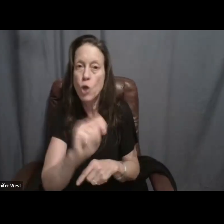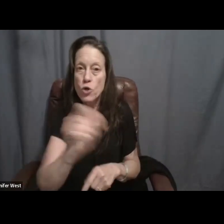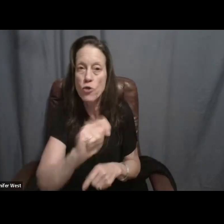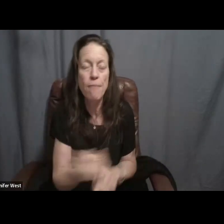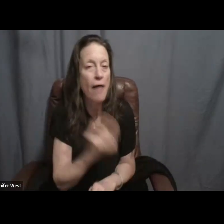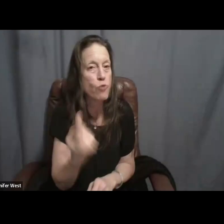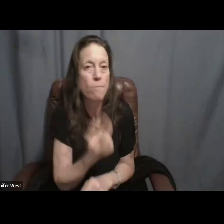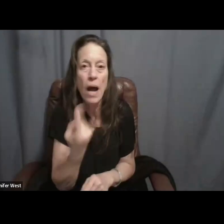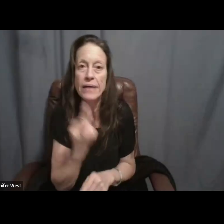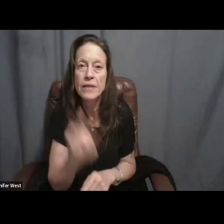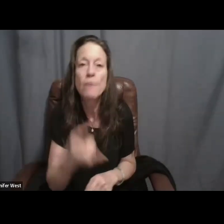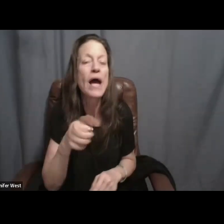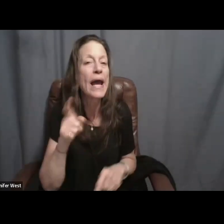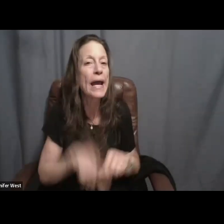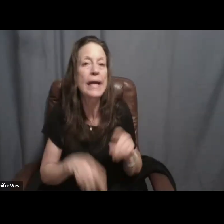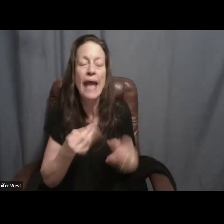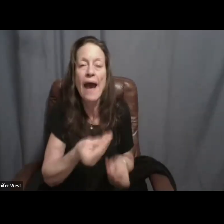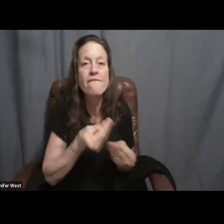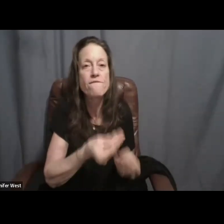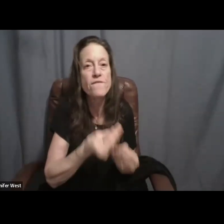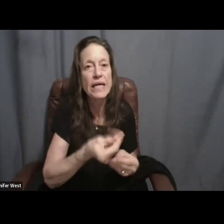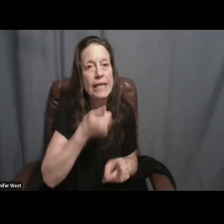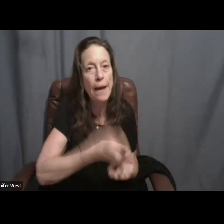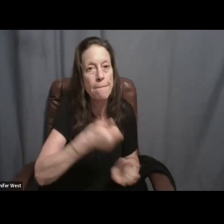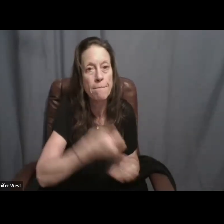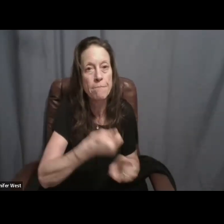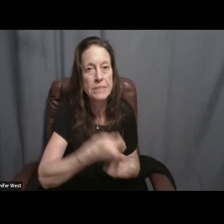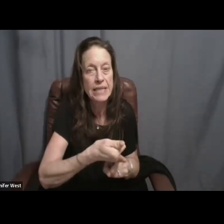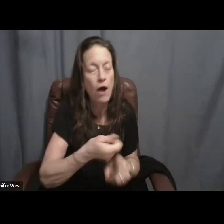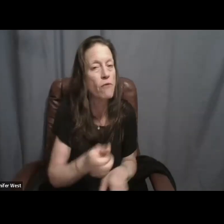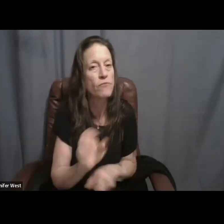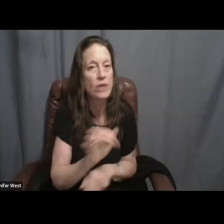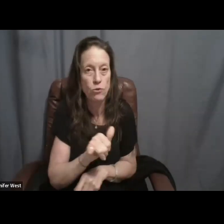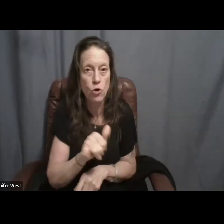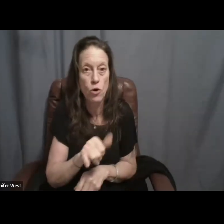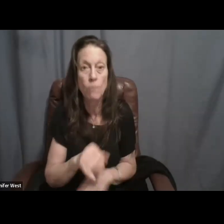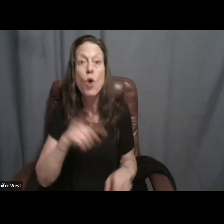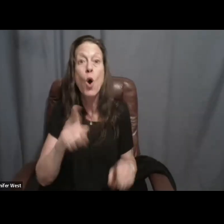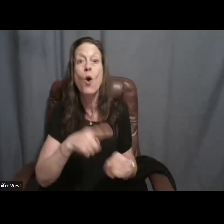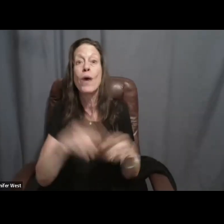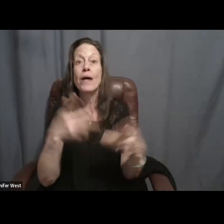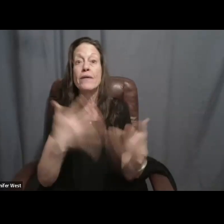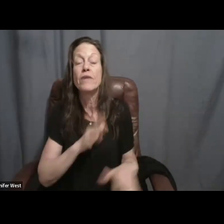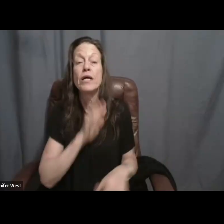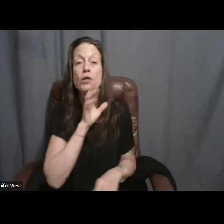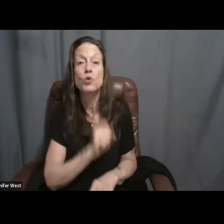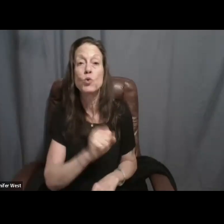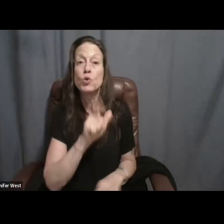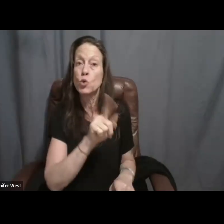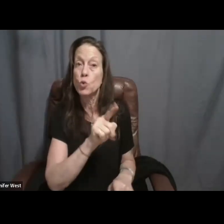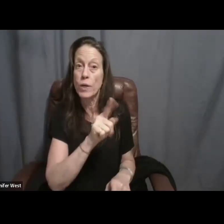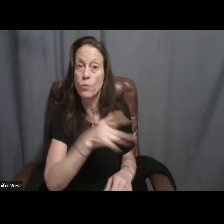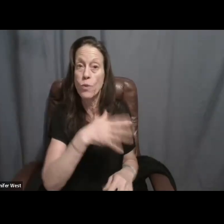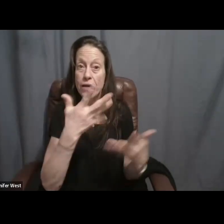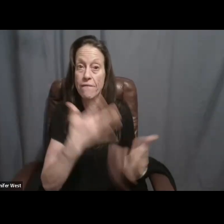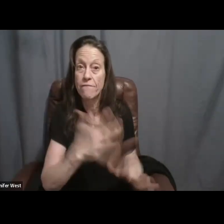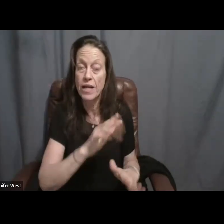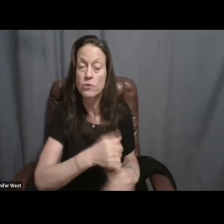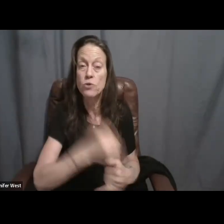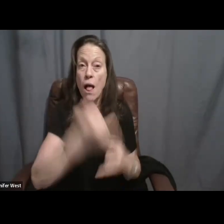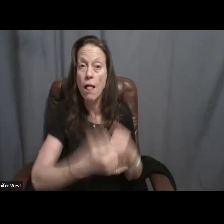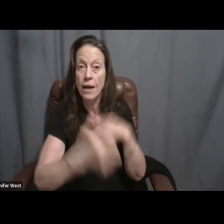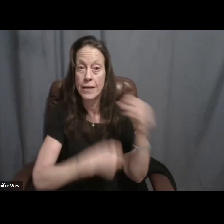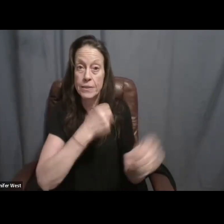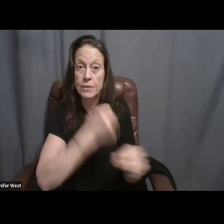When Timmy was getting out of Longview, when he was, turning 21, finishing his final year, we had to think